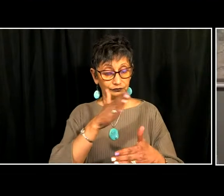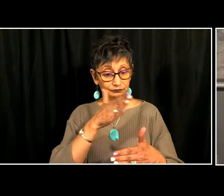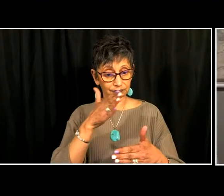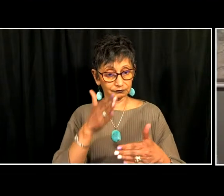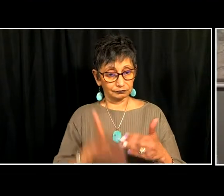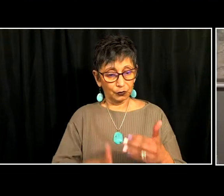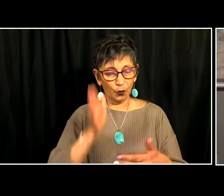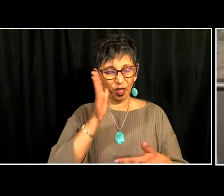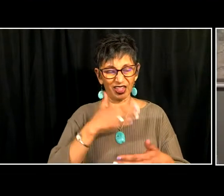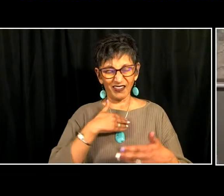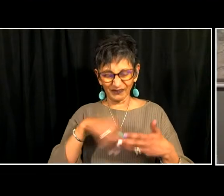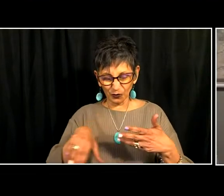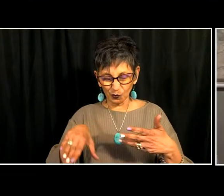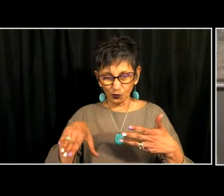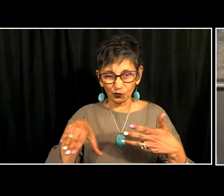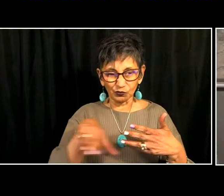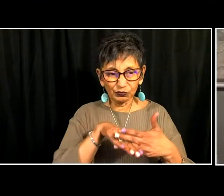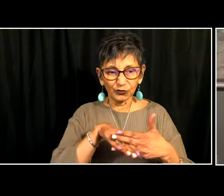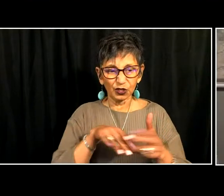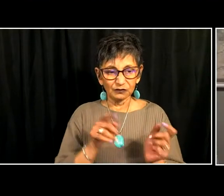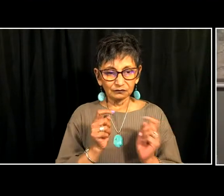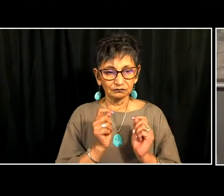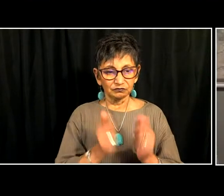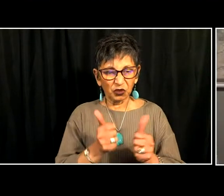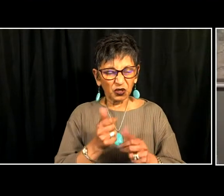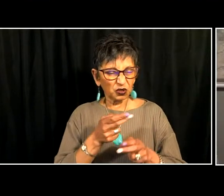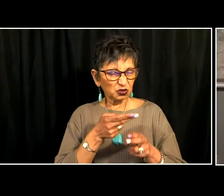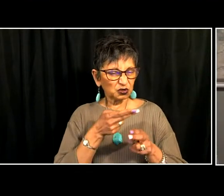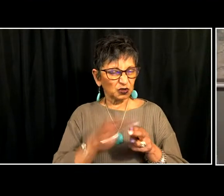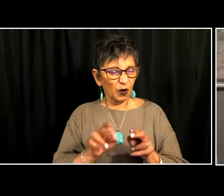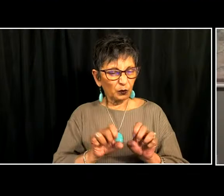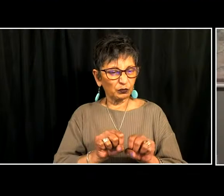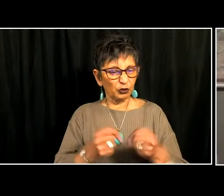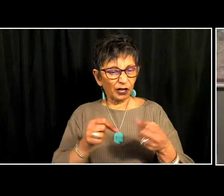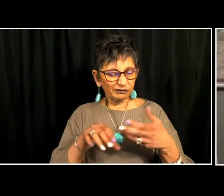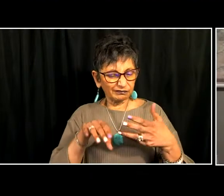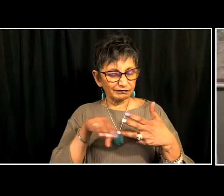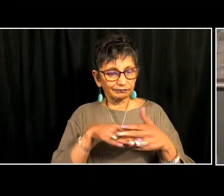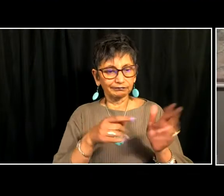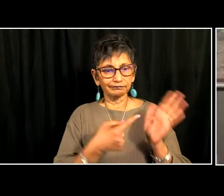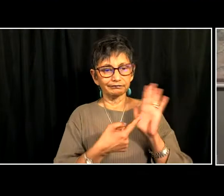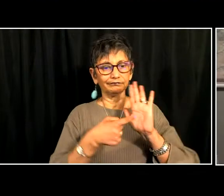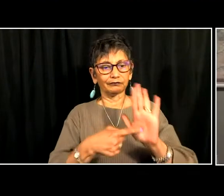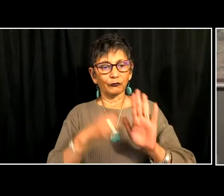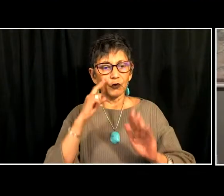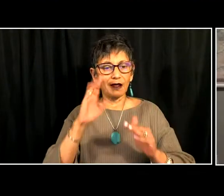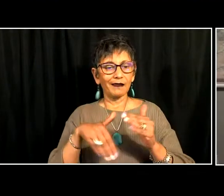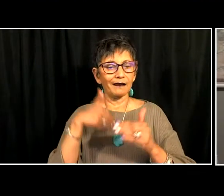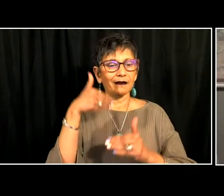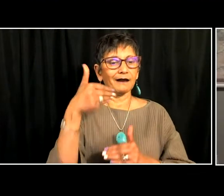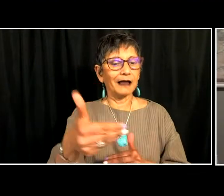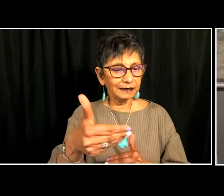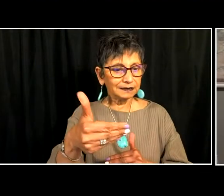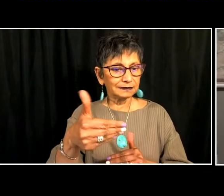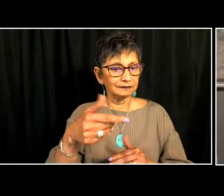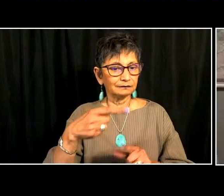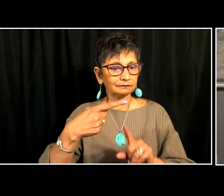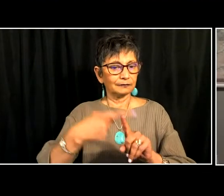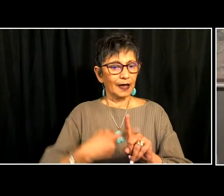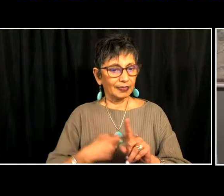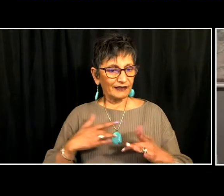we're going to be watching a presentation, and once it's completed, there will be a short break